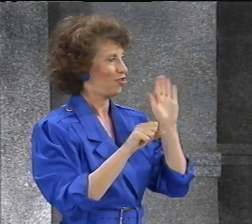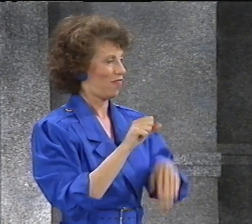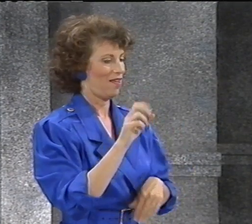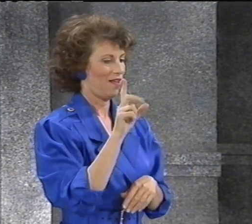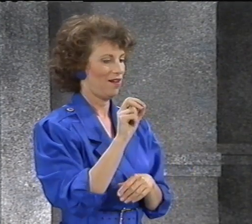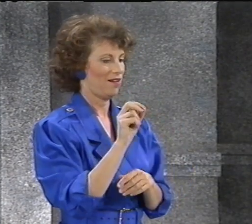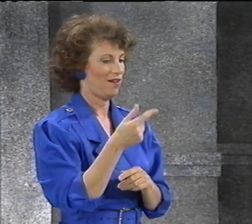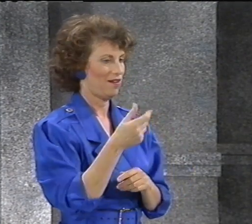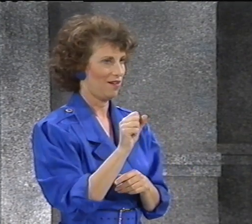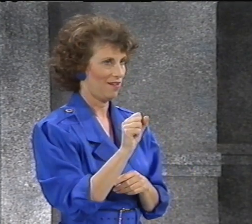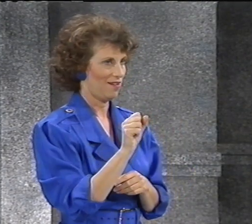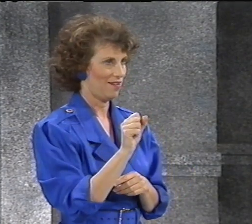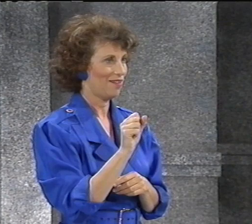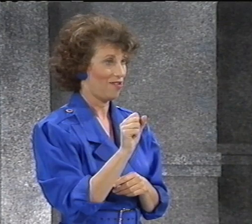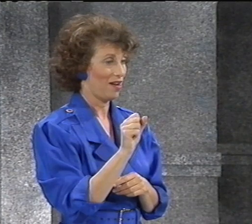easier to read.